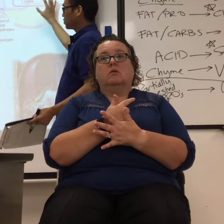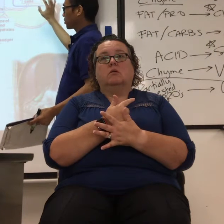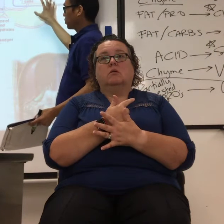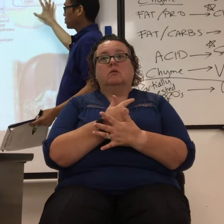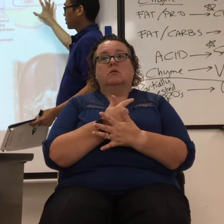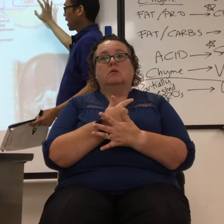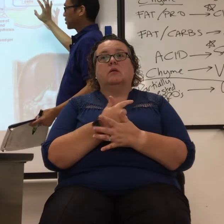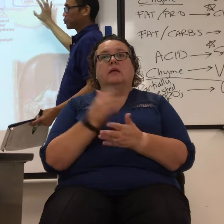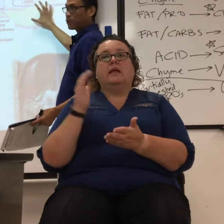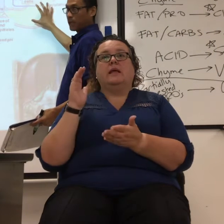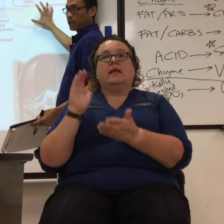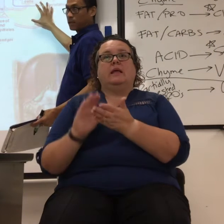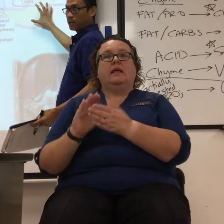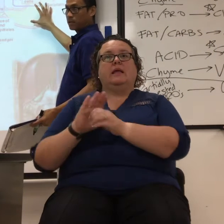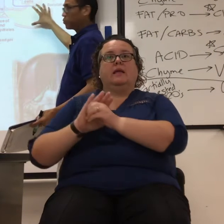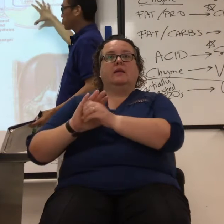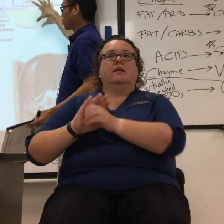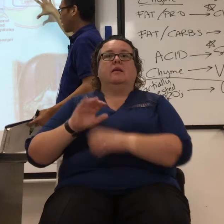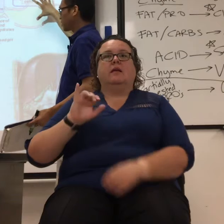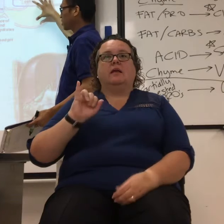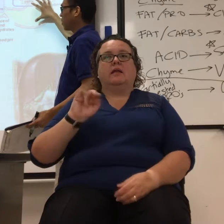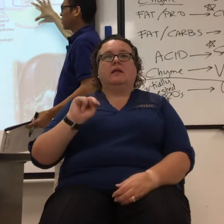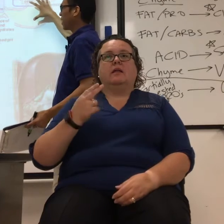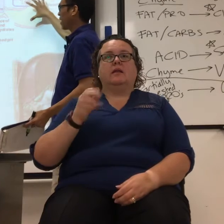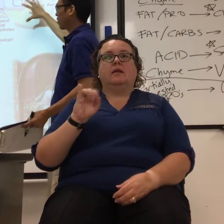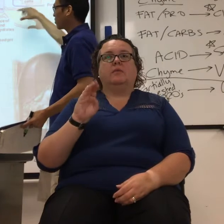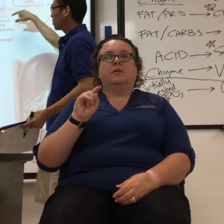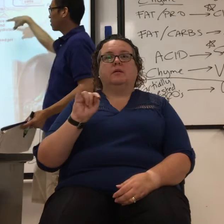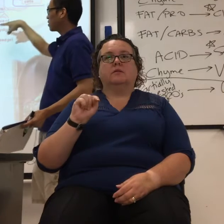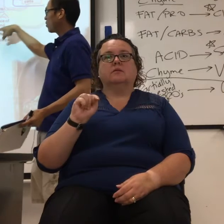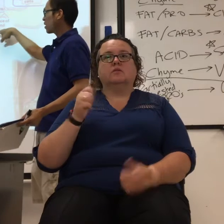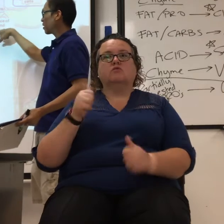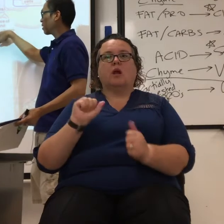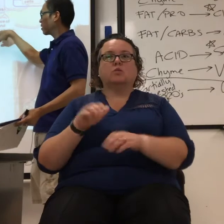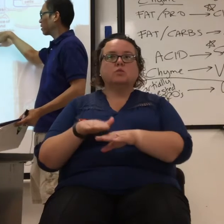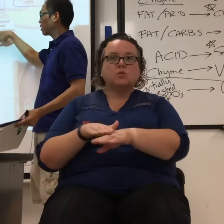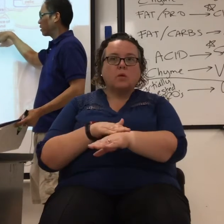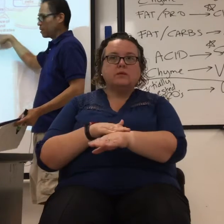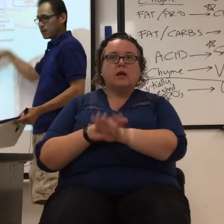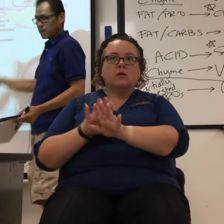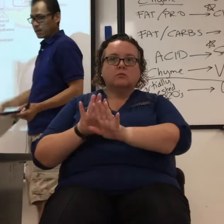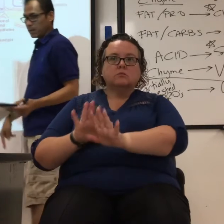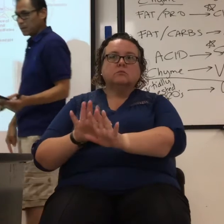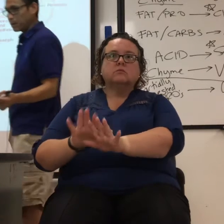gastric juice secretion and churning. You're trying to slow it down so it